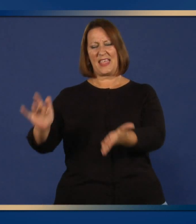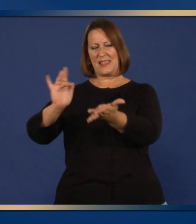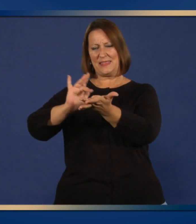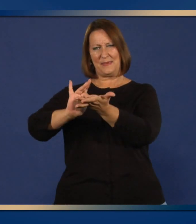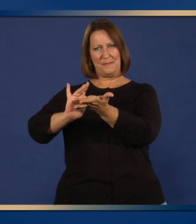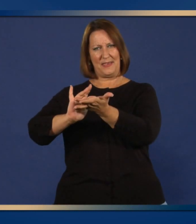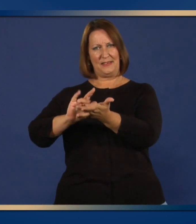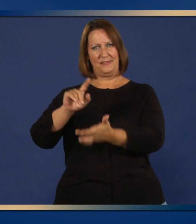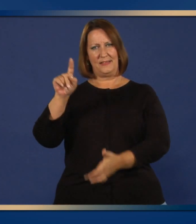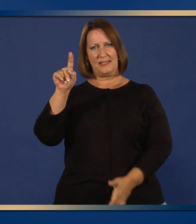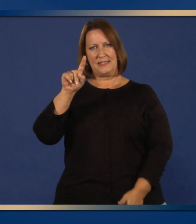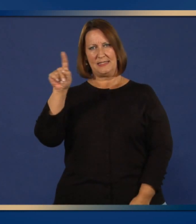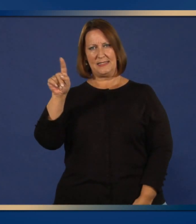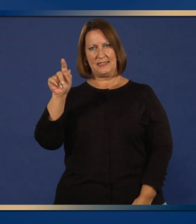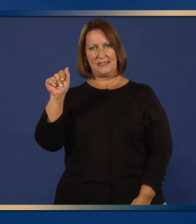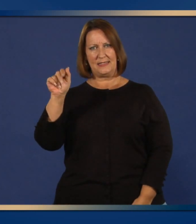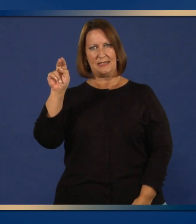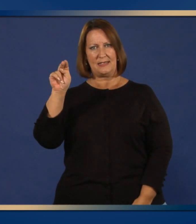What is Zanamavir?